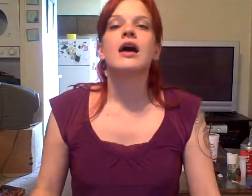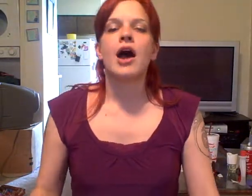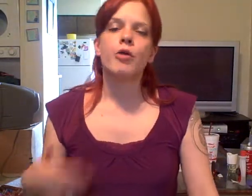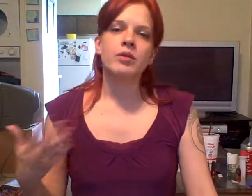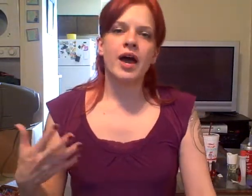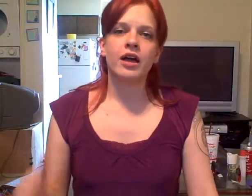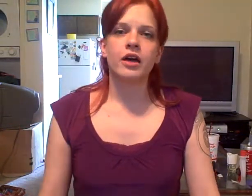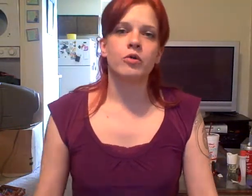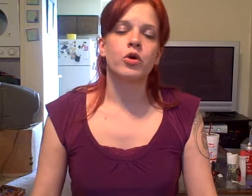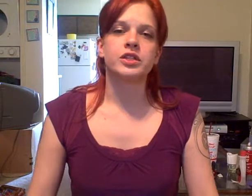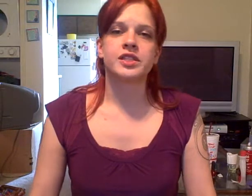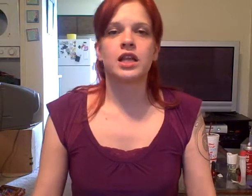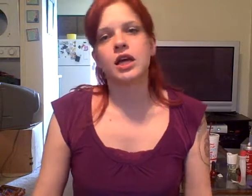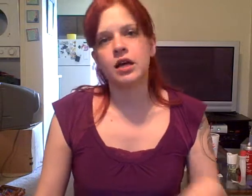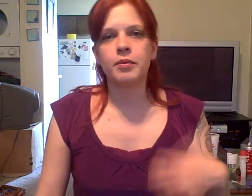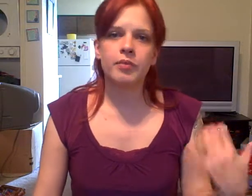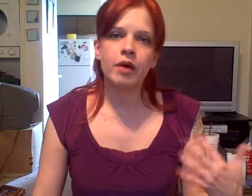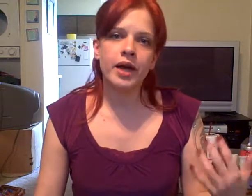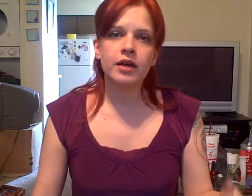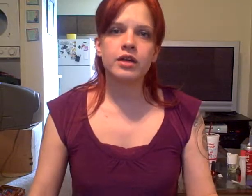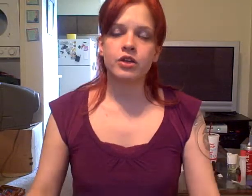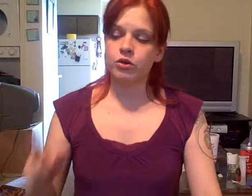I'll be back, or to say like, I'll be right back, you